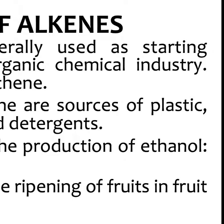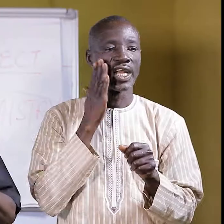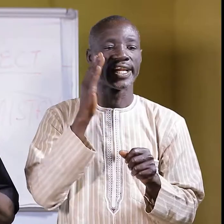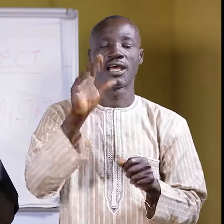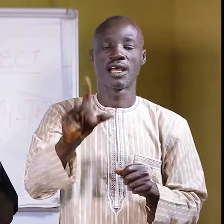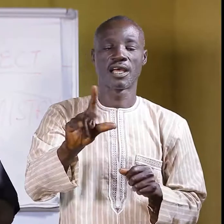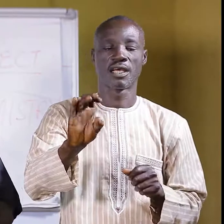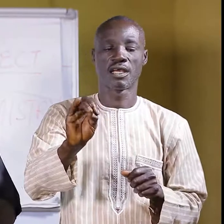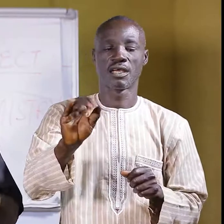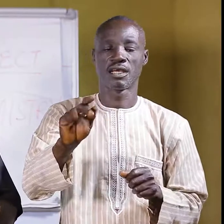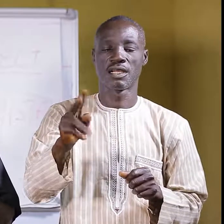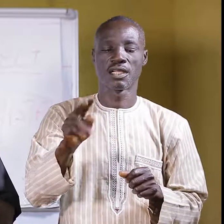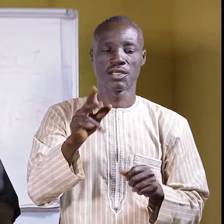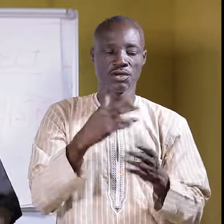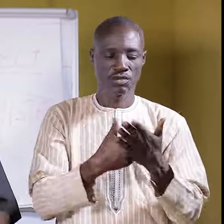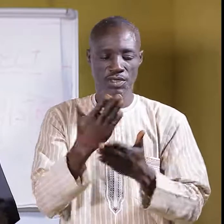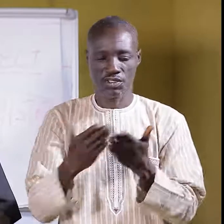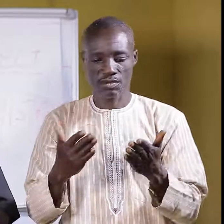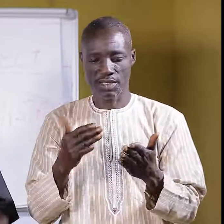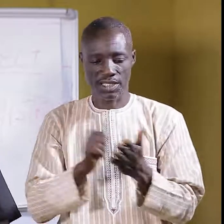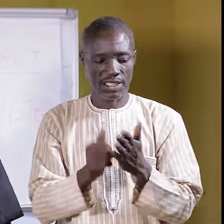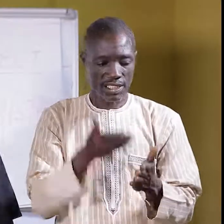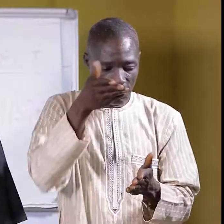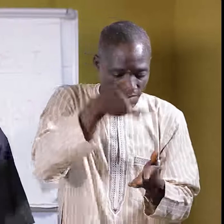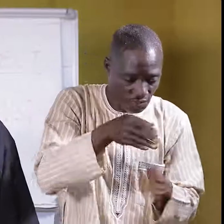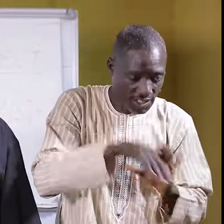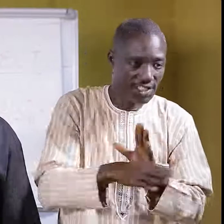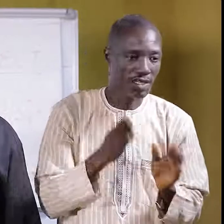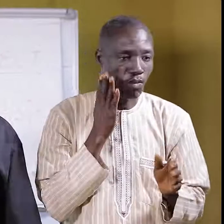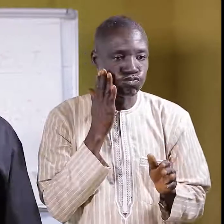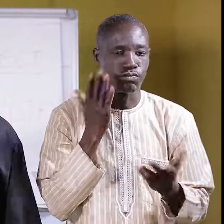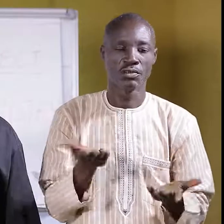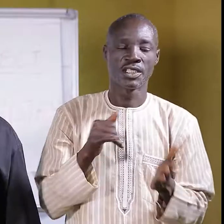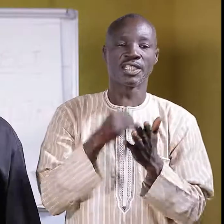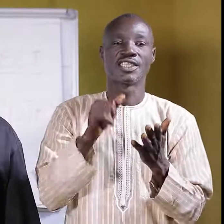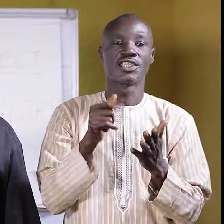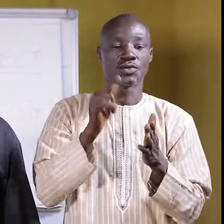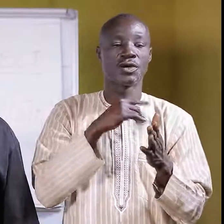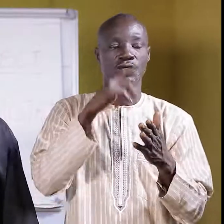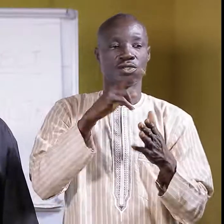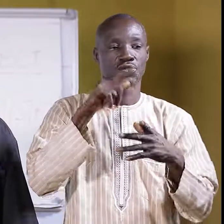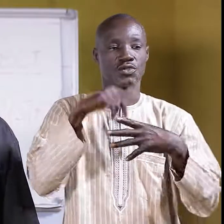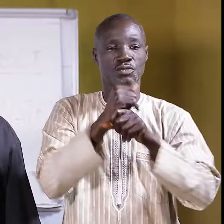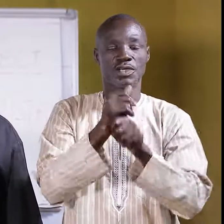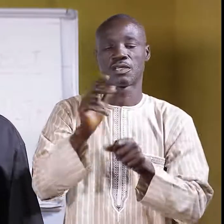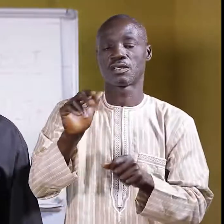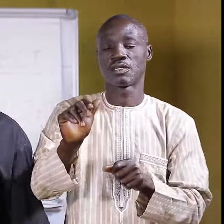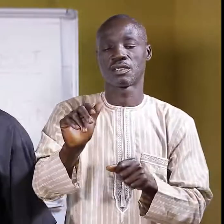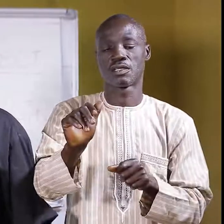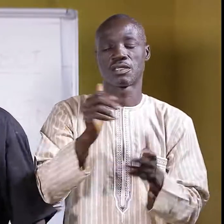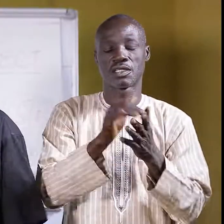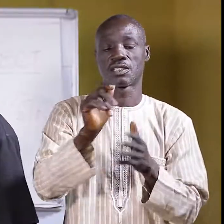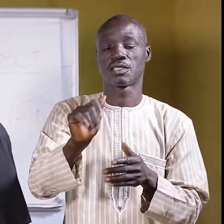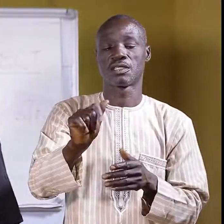polyethylene. When you go to the market, you want to buy something, that thing that they put for you is a byproduct, is a product of what? Alkene, which is